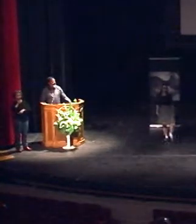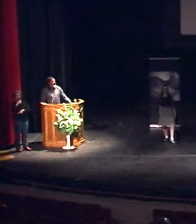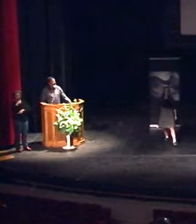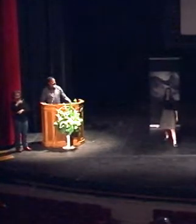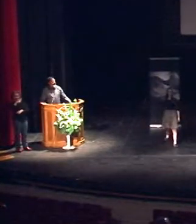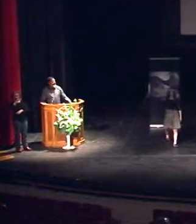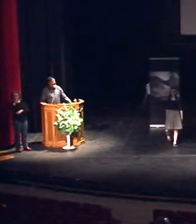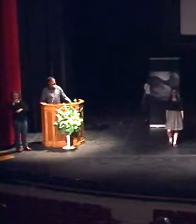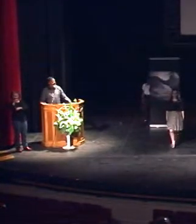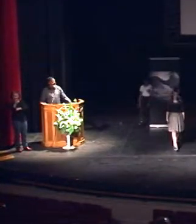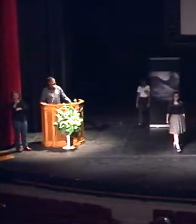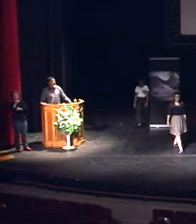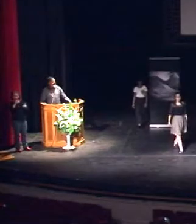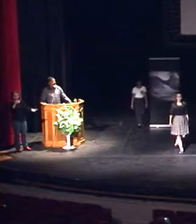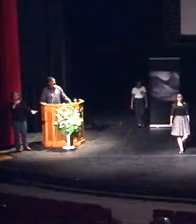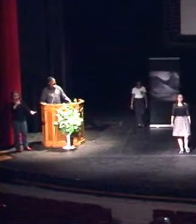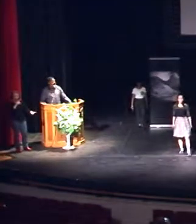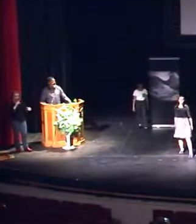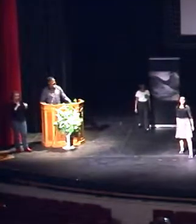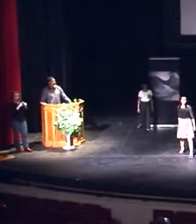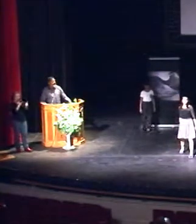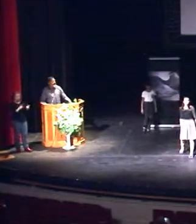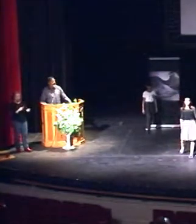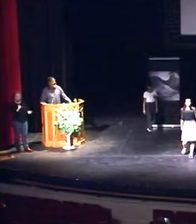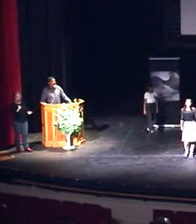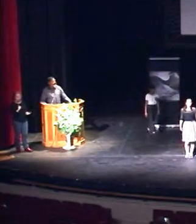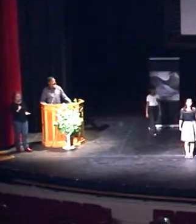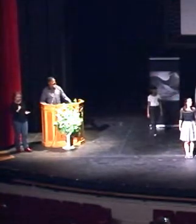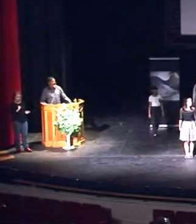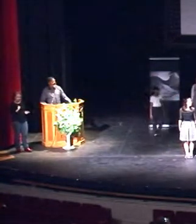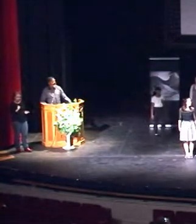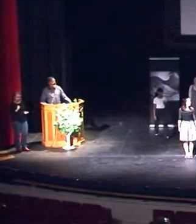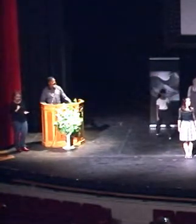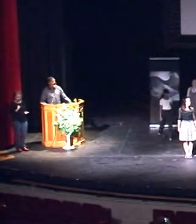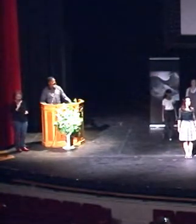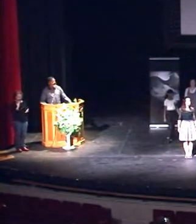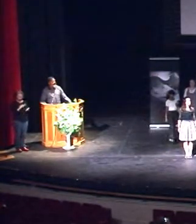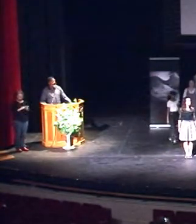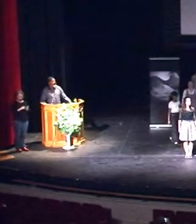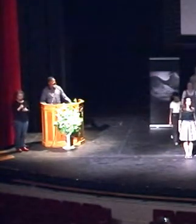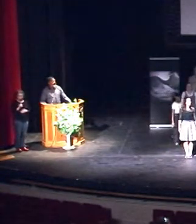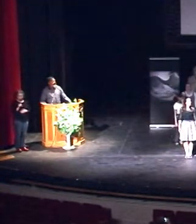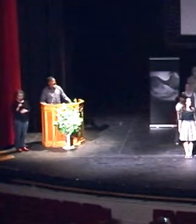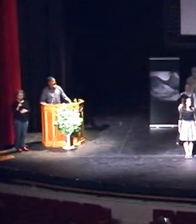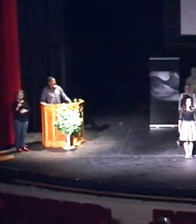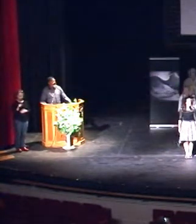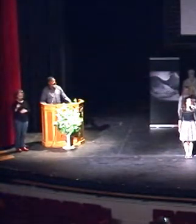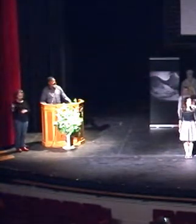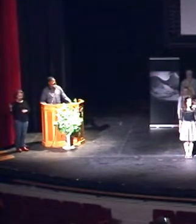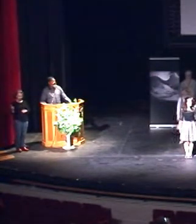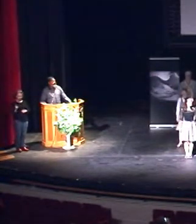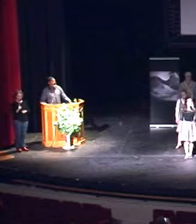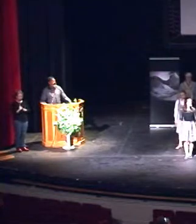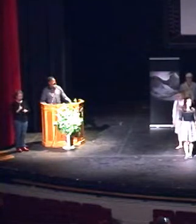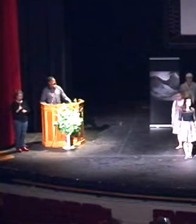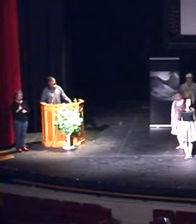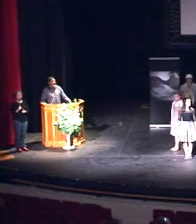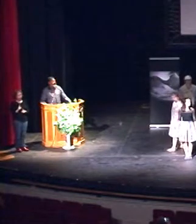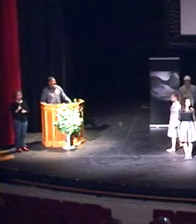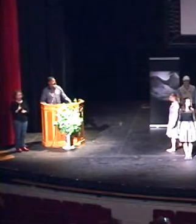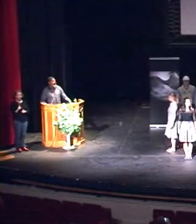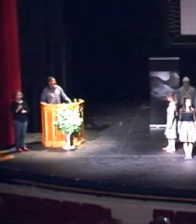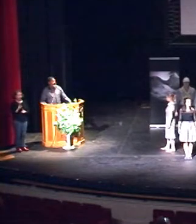man, what will happen to me? But then the Good Samaritan came by, and he reversed the